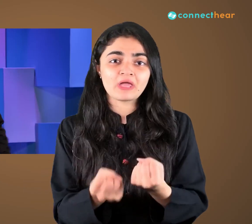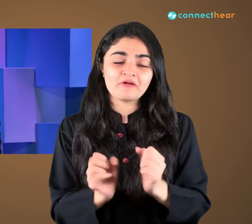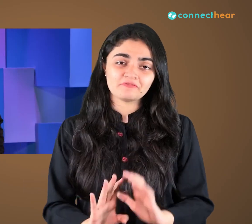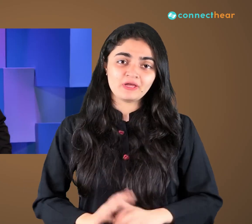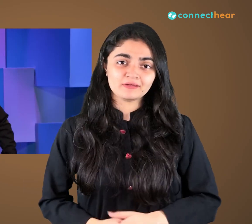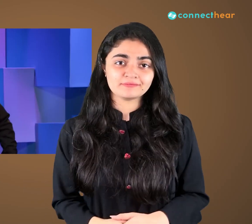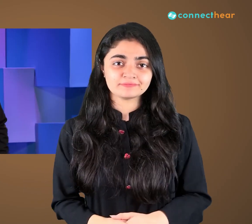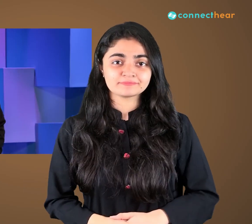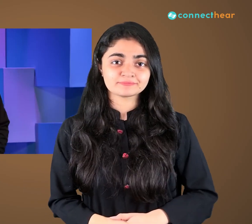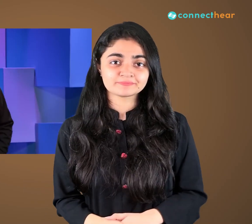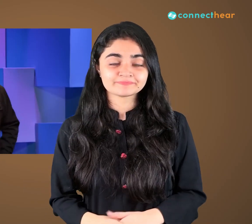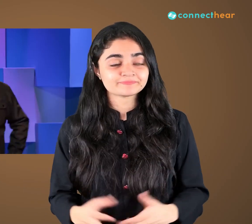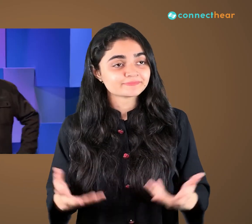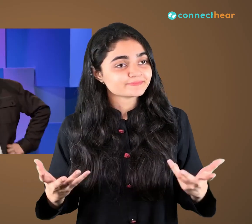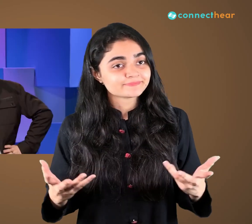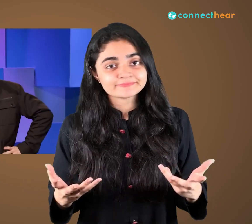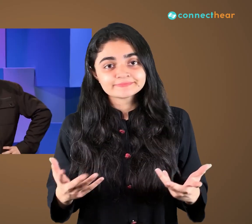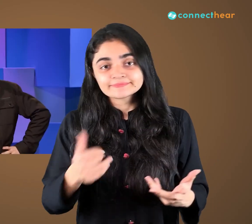girl.